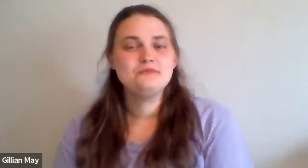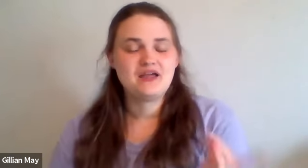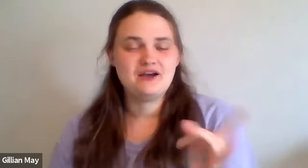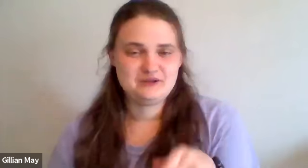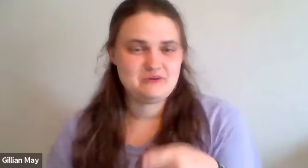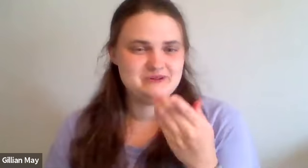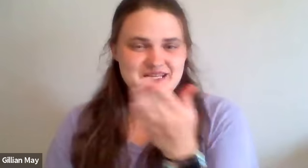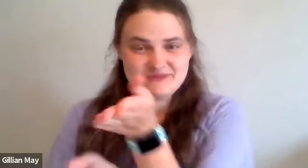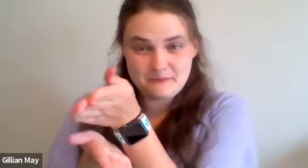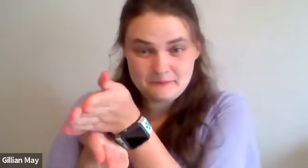I'll do it one more time. So.